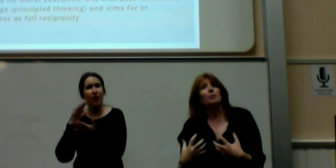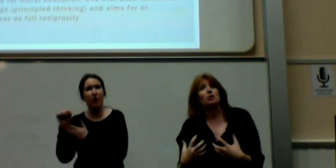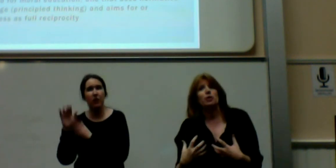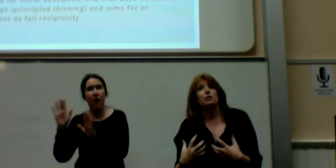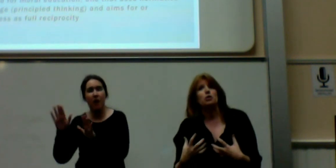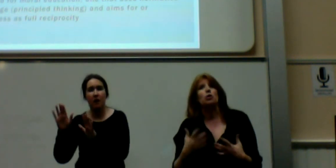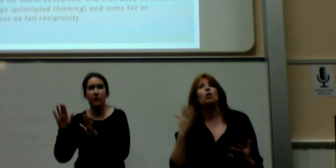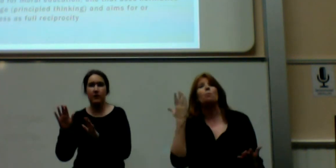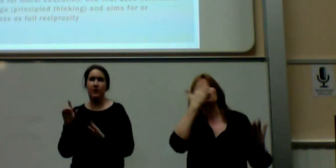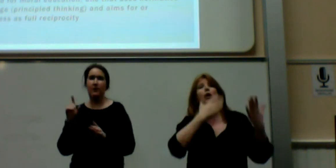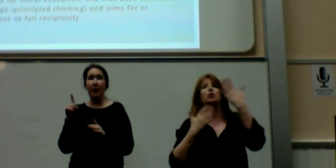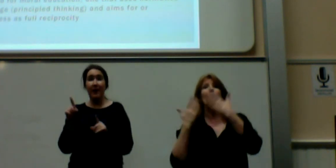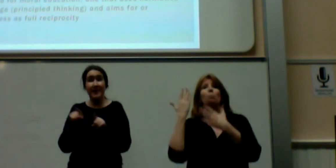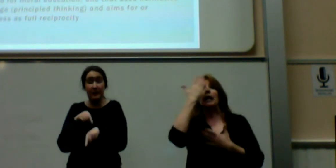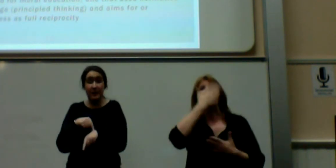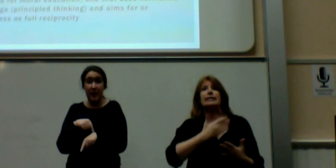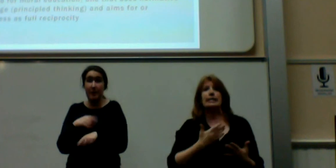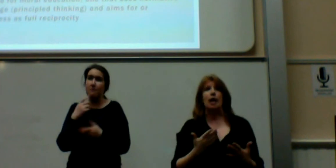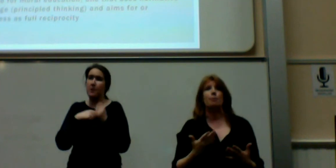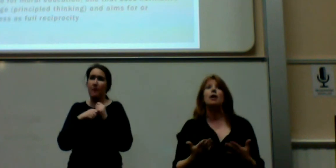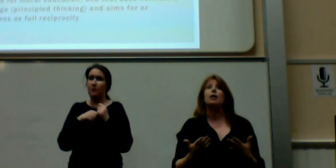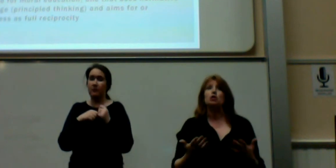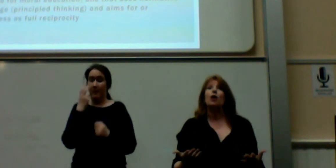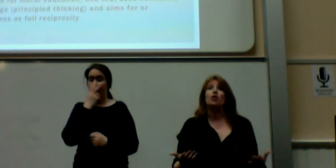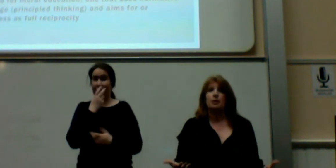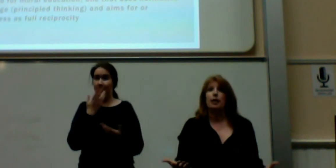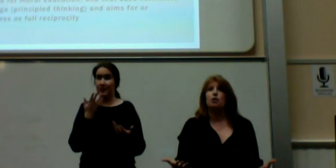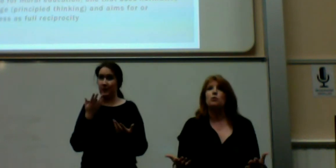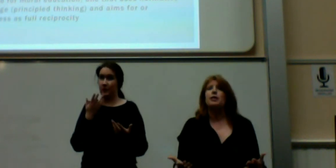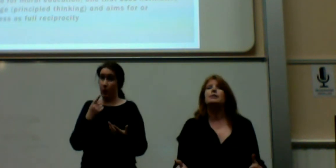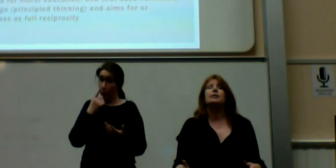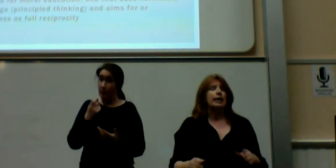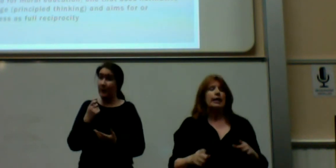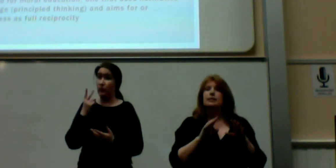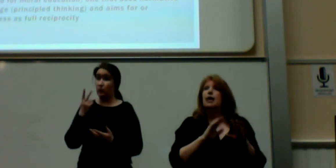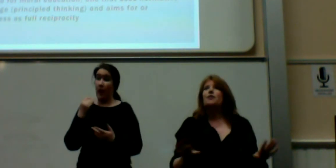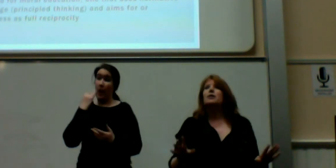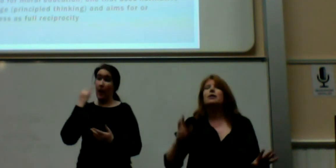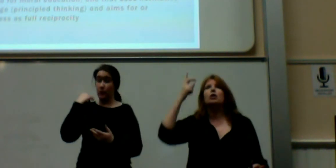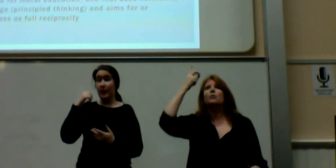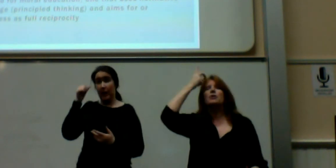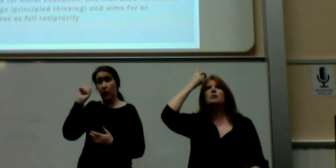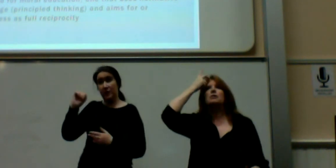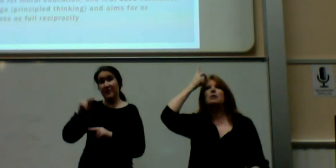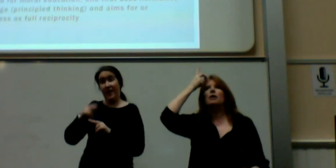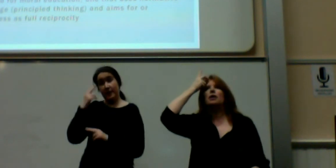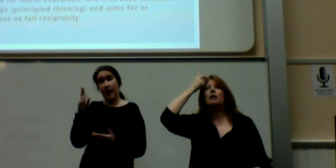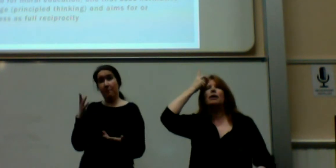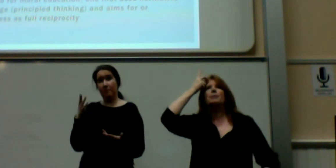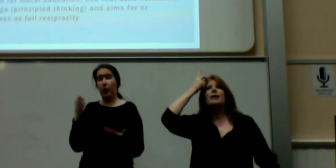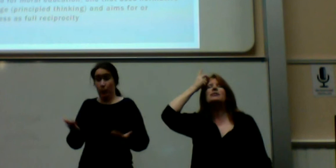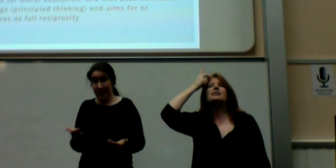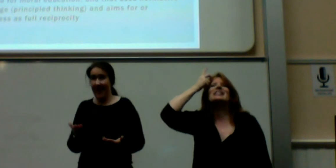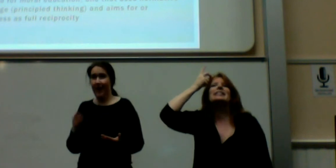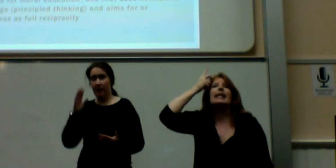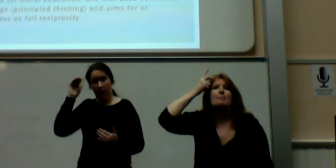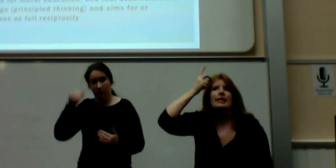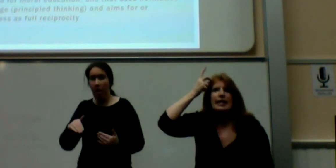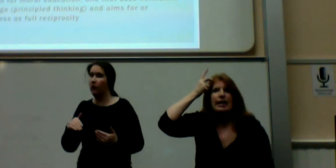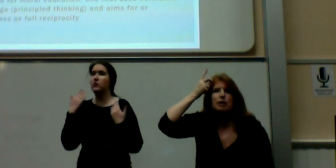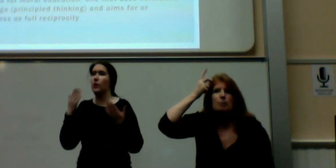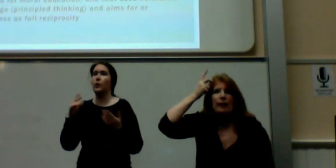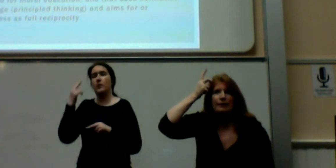that we want them to reason to, but it also blinded them to other potential reasons. It's not that, this is